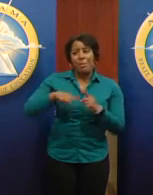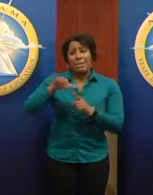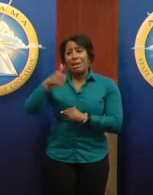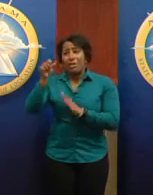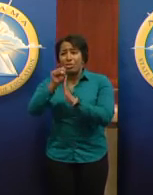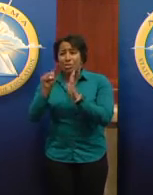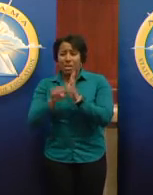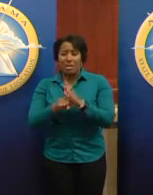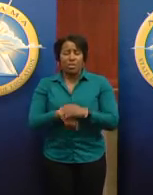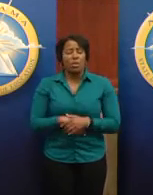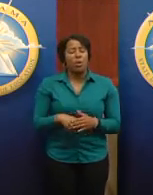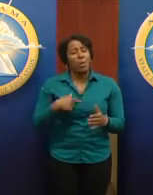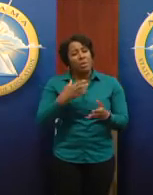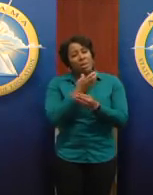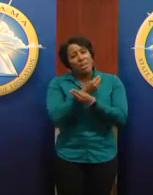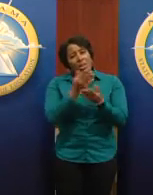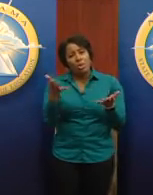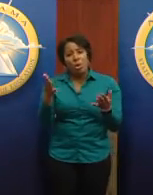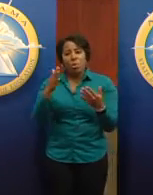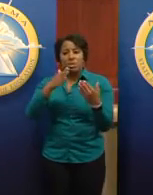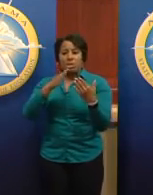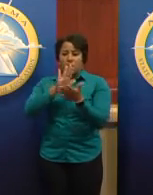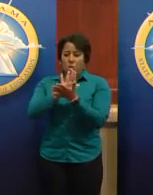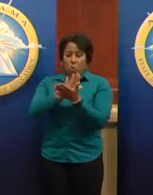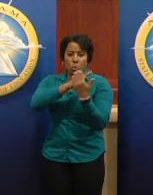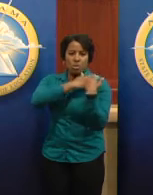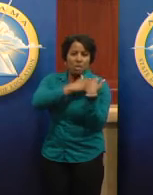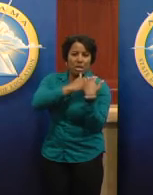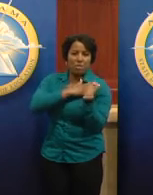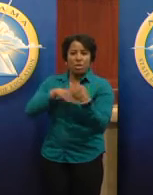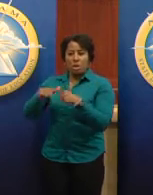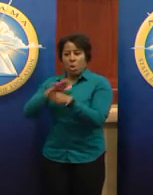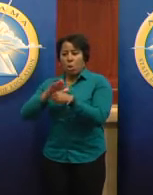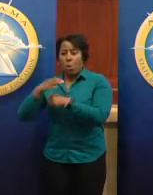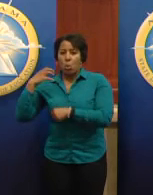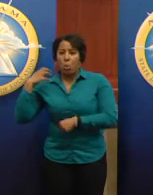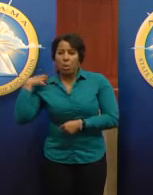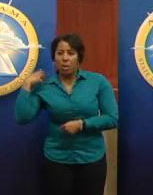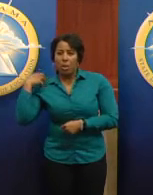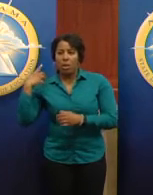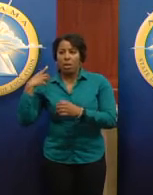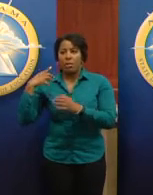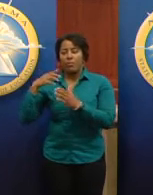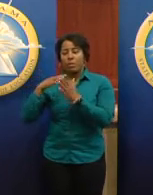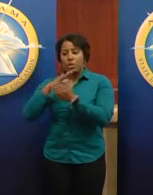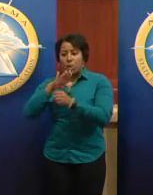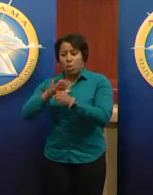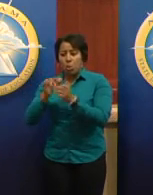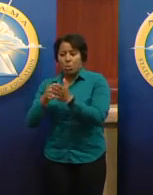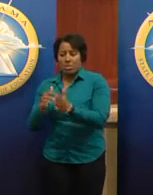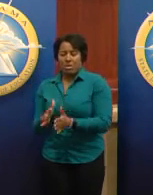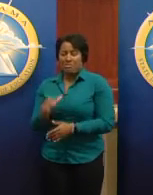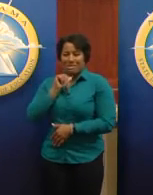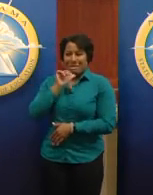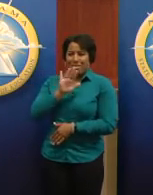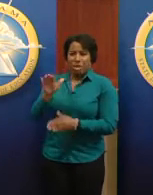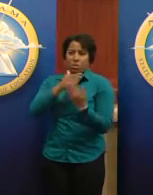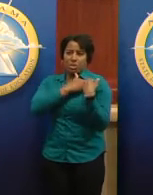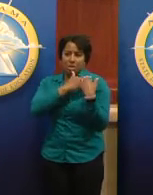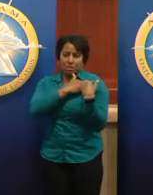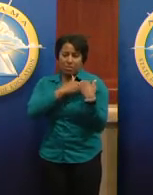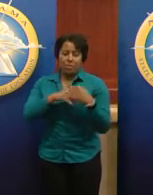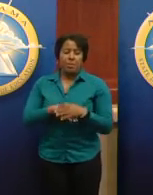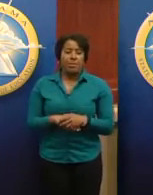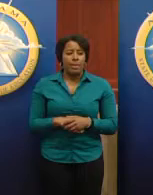not something that falls on schools or school officials or local officials to do. I think we, certainly as we anticipate that